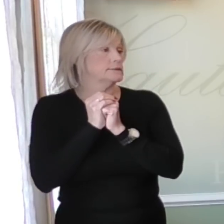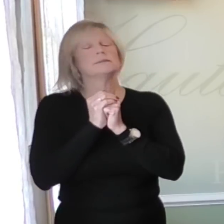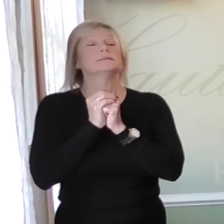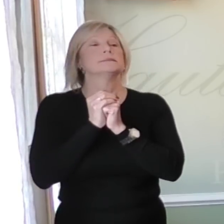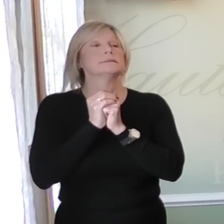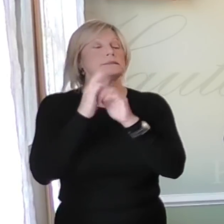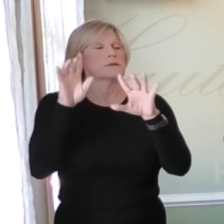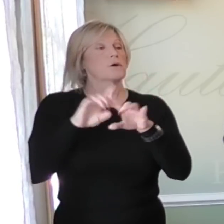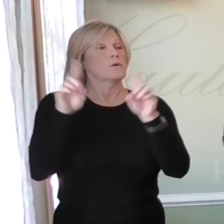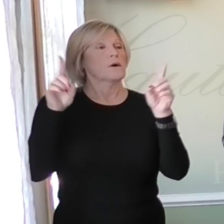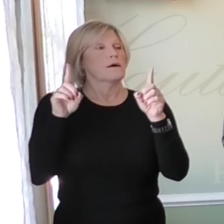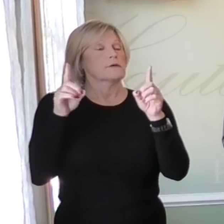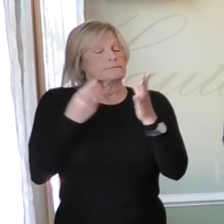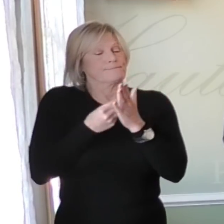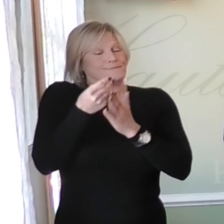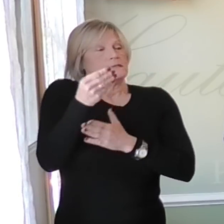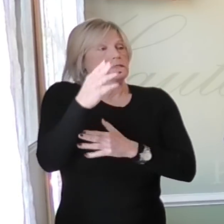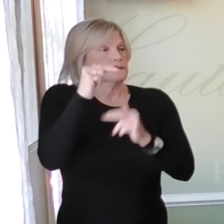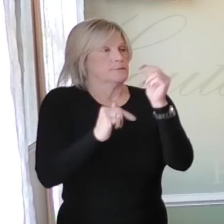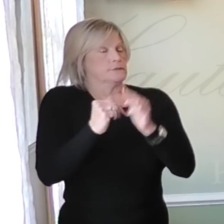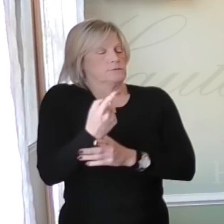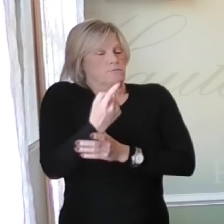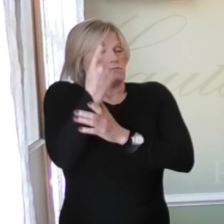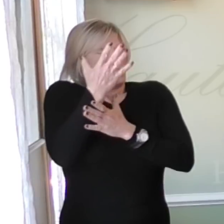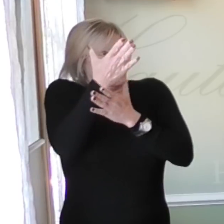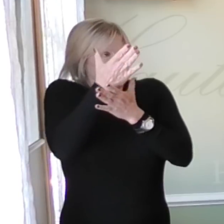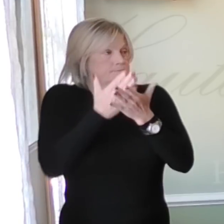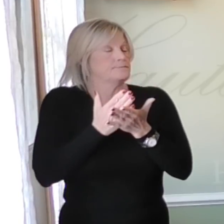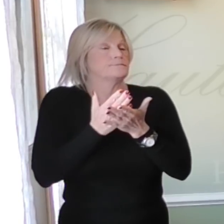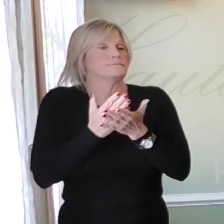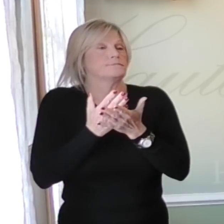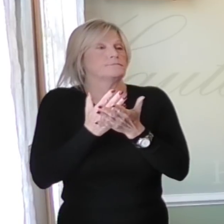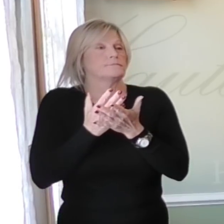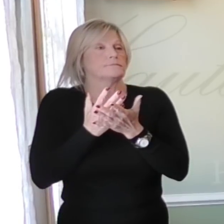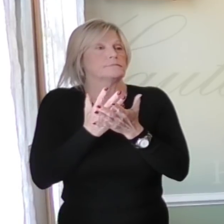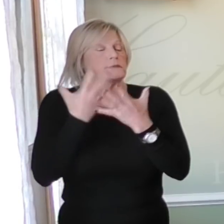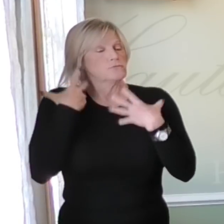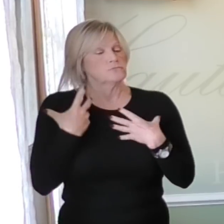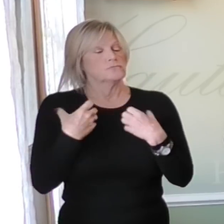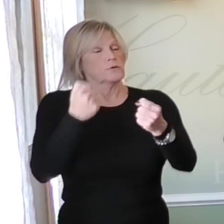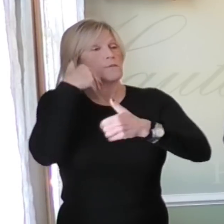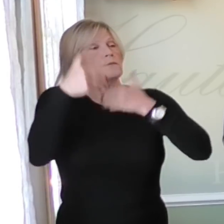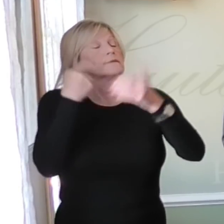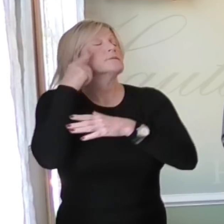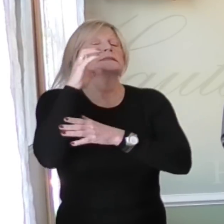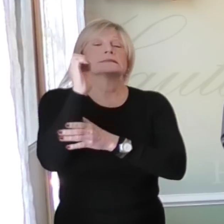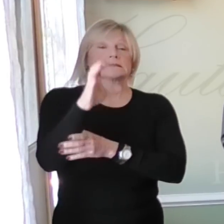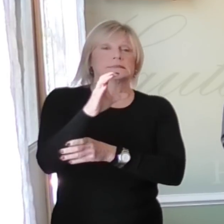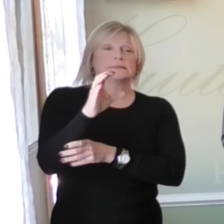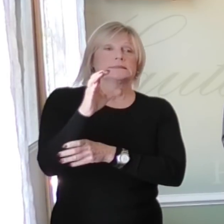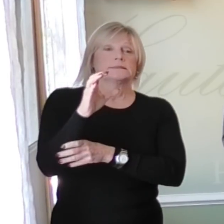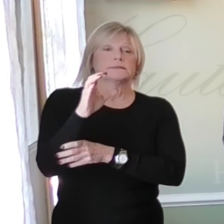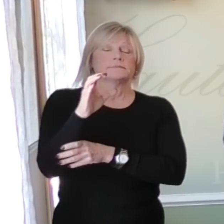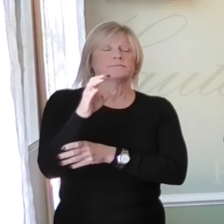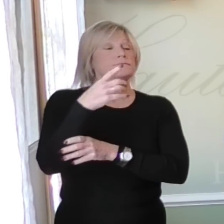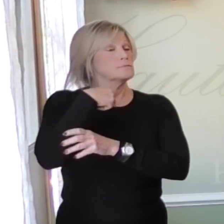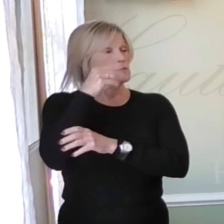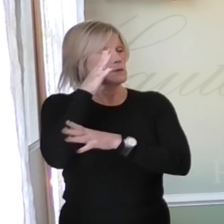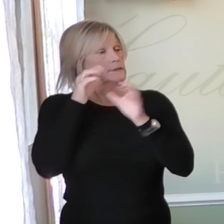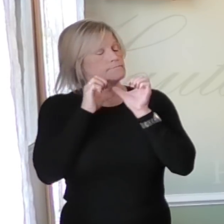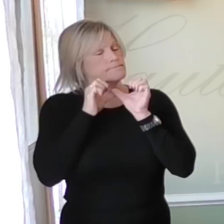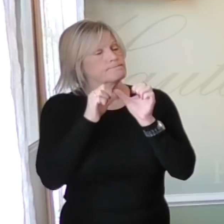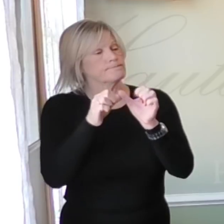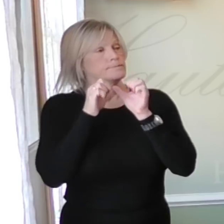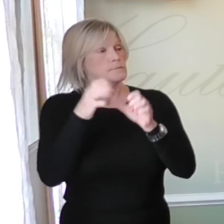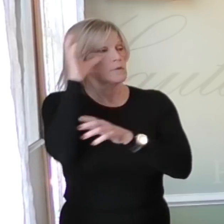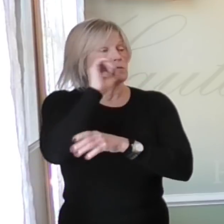However, acquisition of these buildings is just one step in the recovery process for Ellicott City, and we will continue to